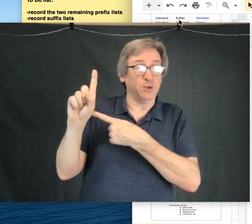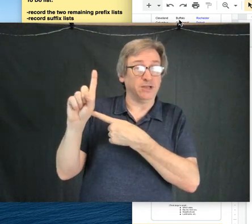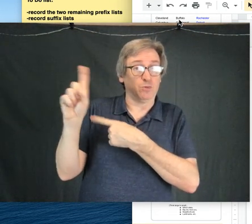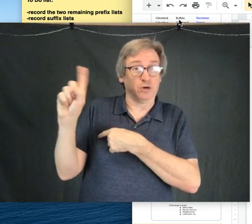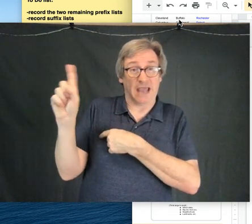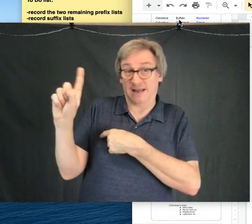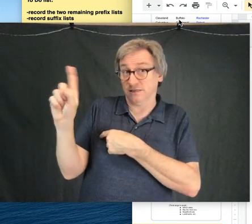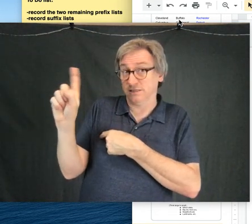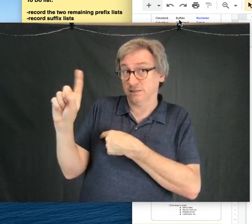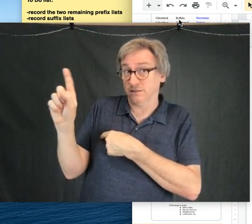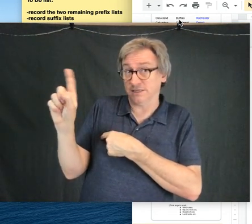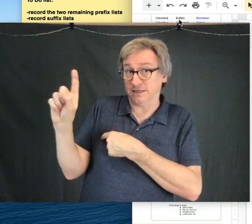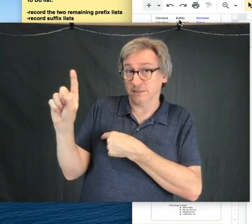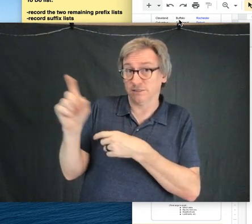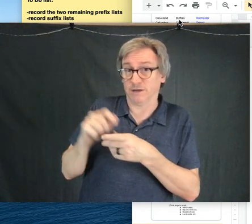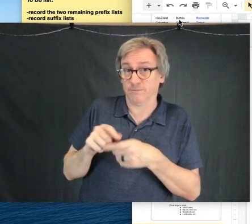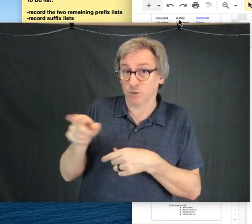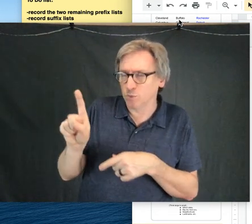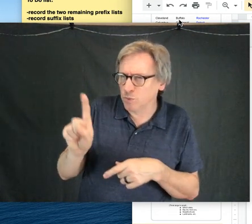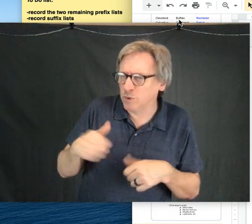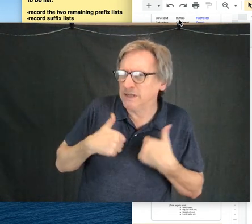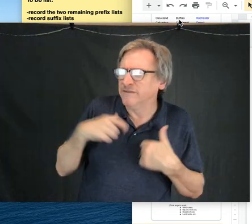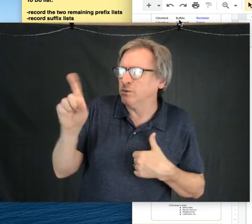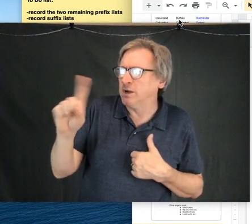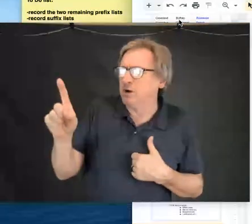Remember the WH word ends the sentence, right?